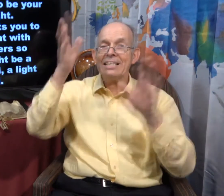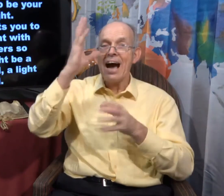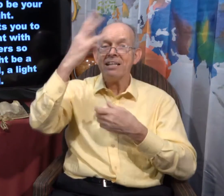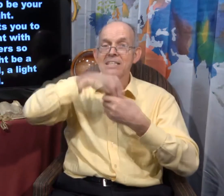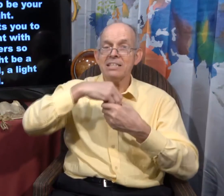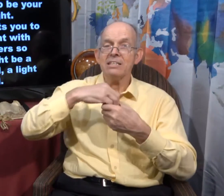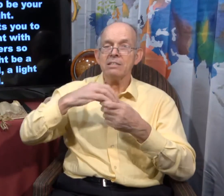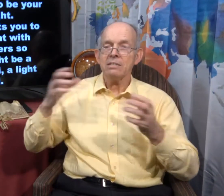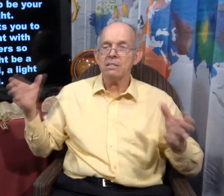God